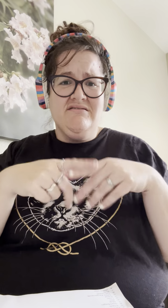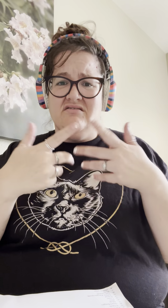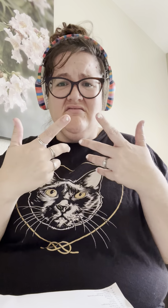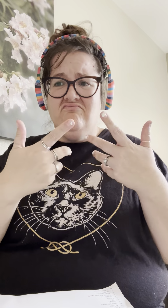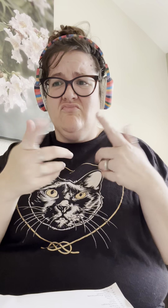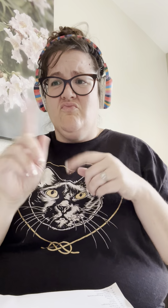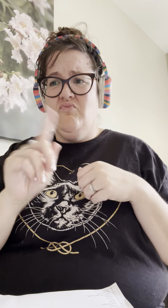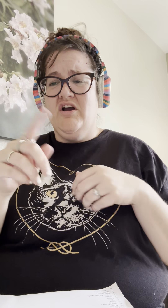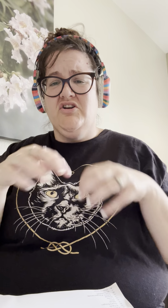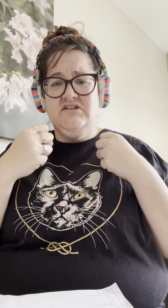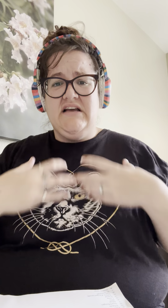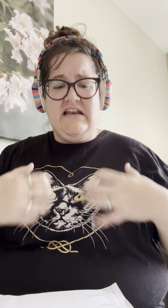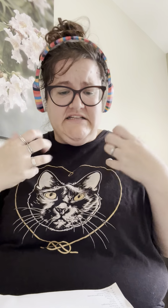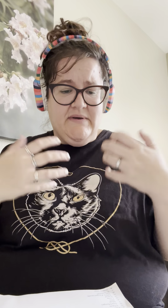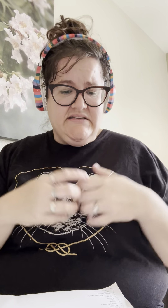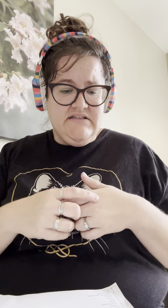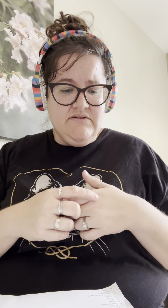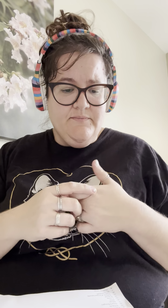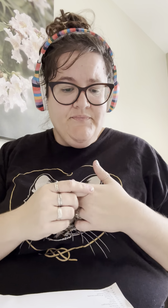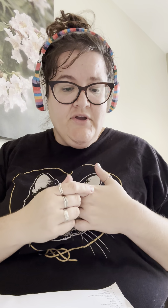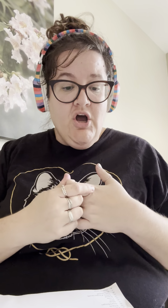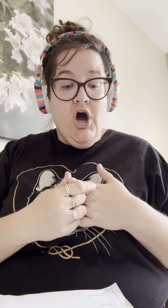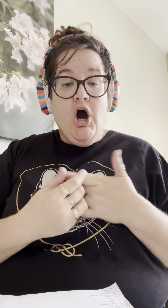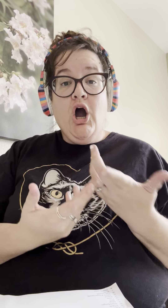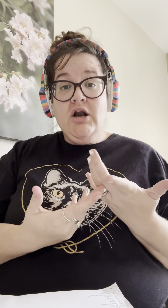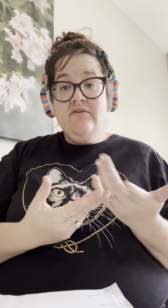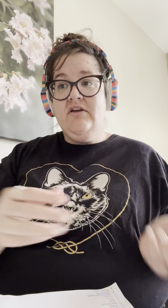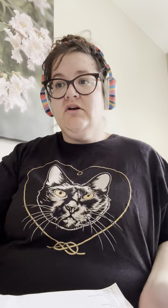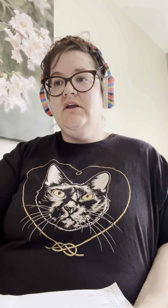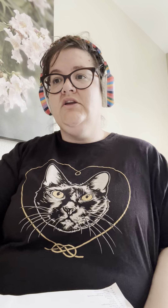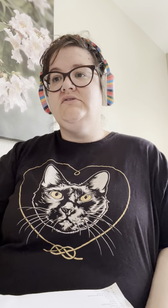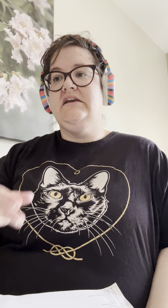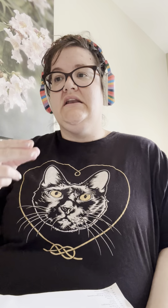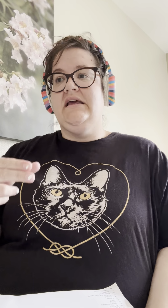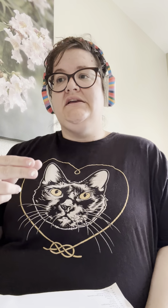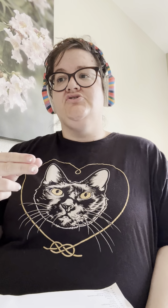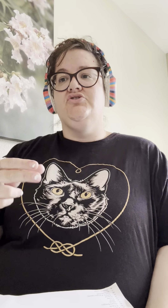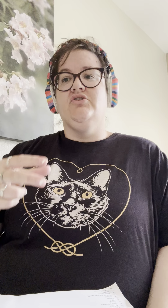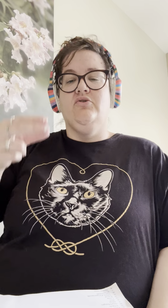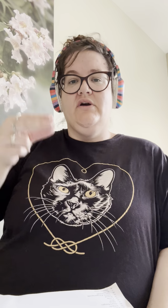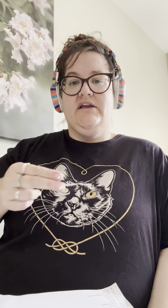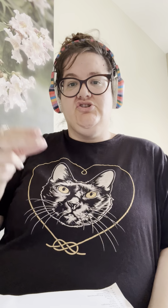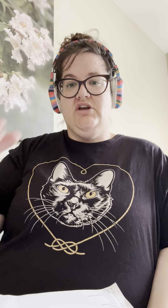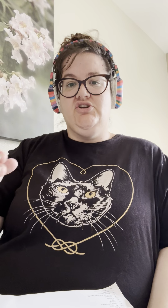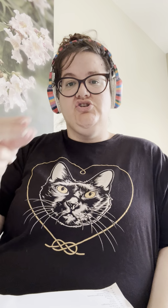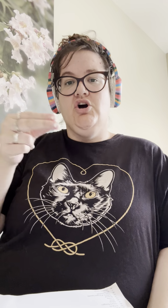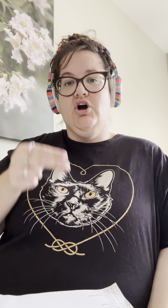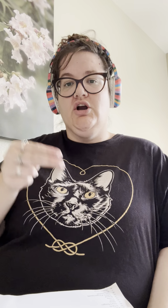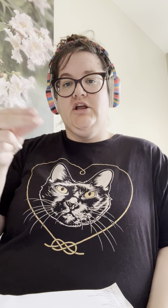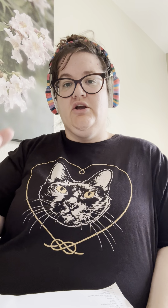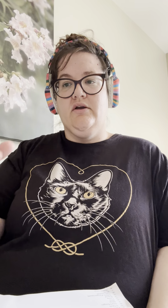on where your signing space is. Hard of hearing, you take an H and you go HH, hard of hearing.